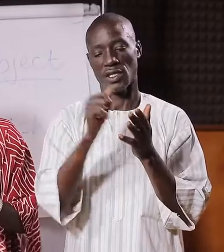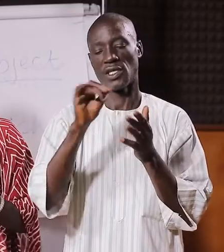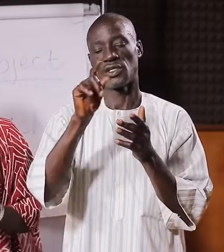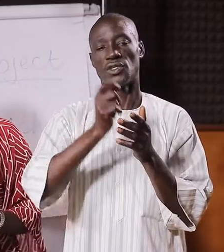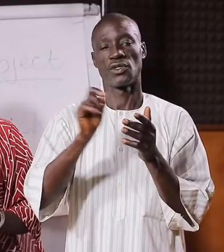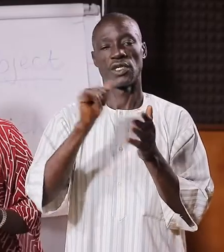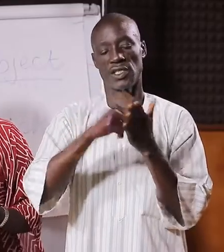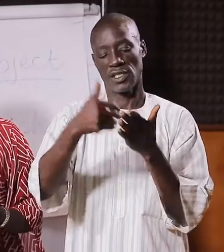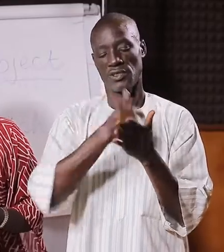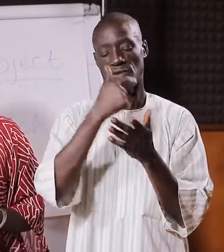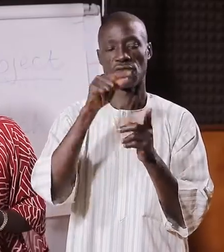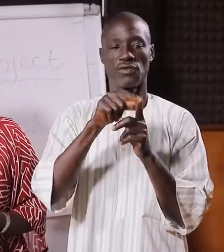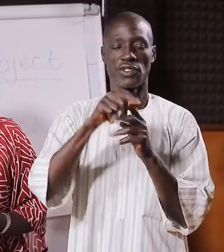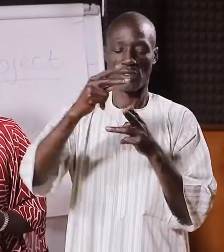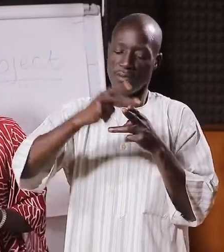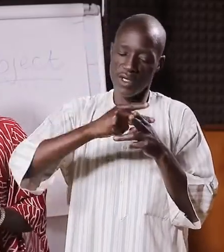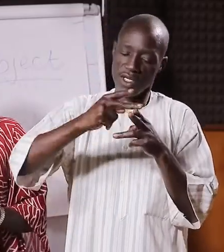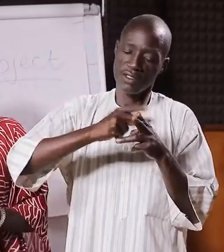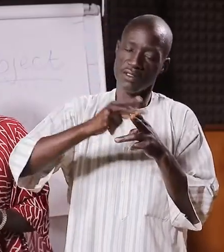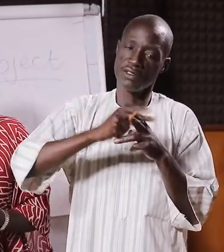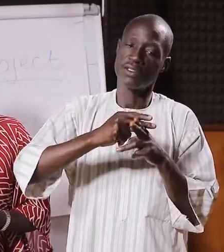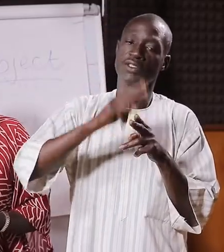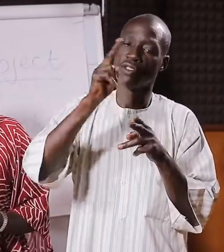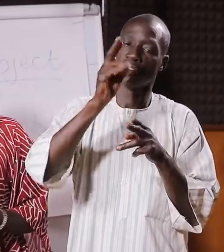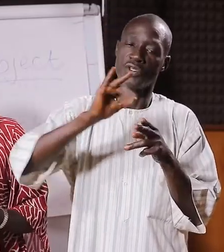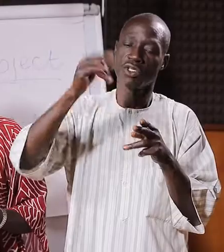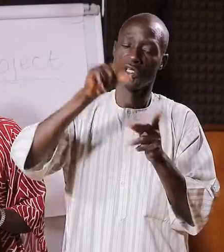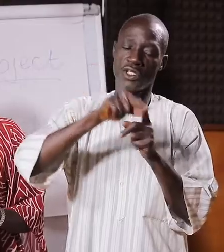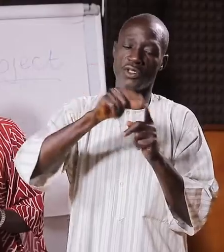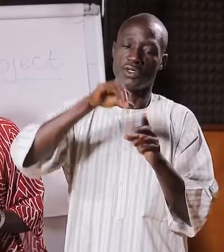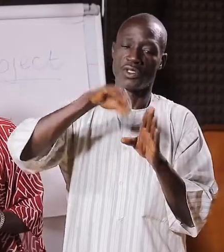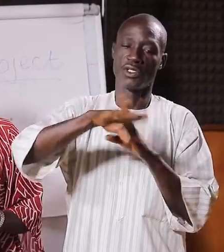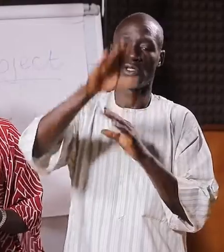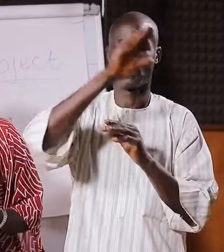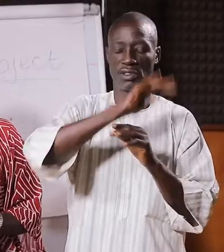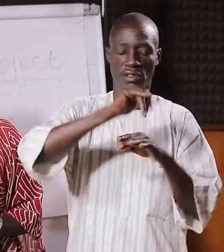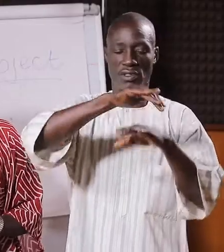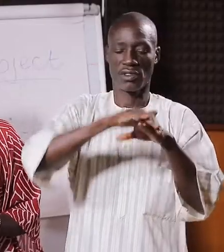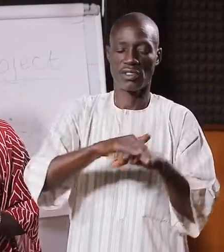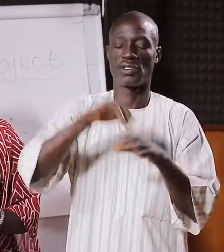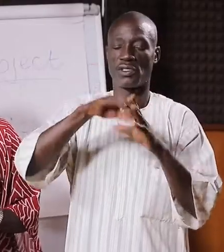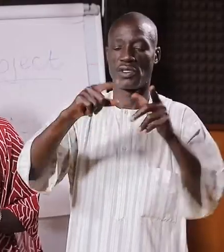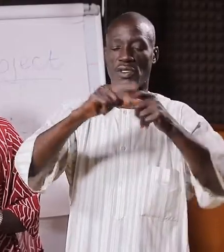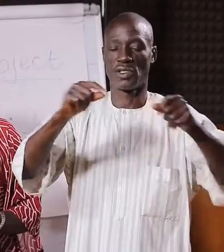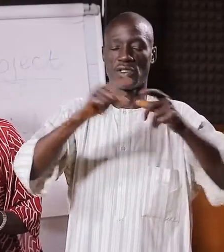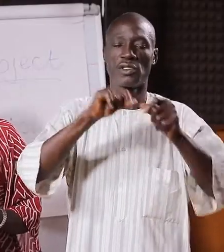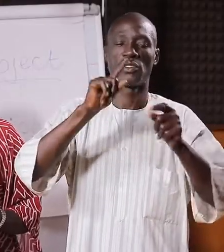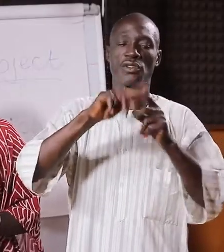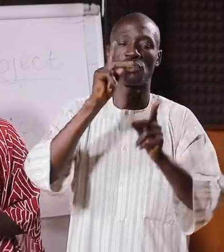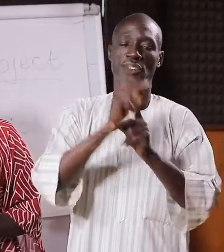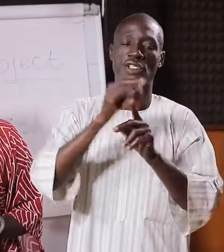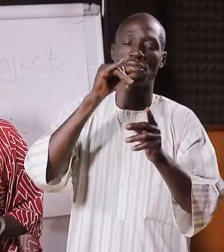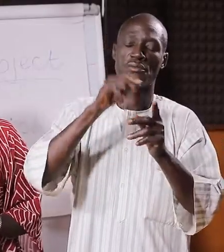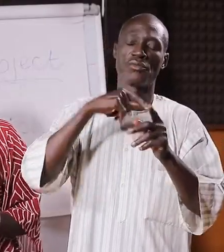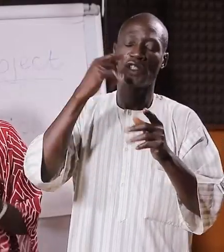write the new word, practice using this word in phrases, in sentences. Just keep saying